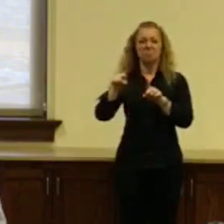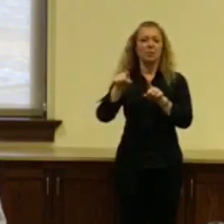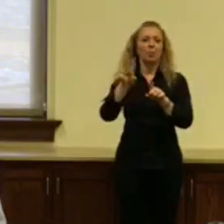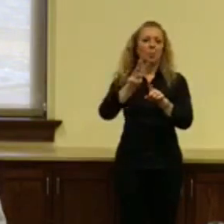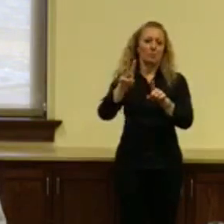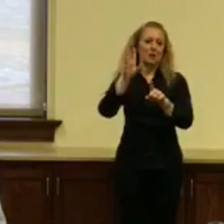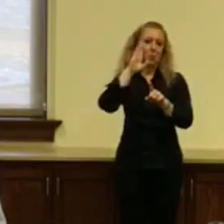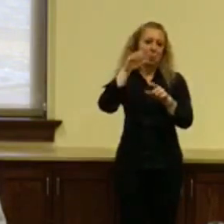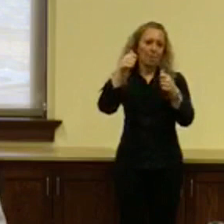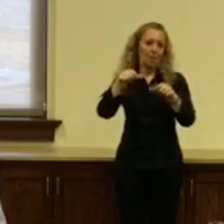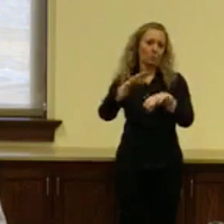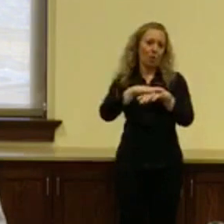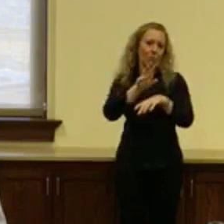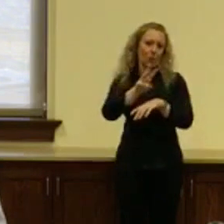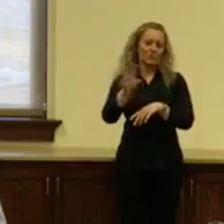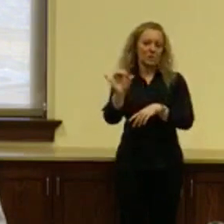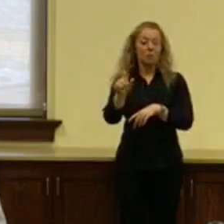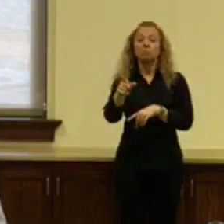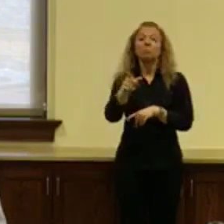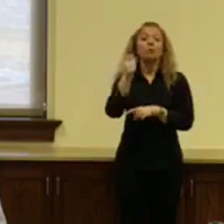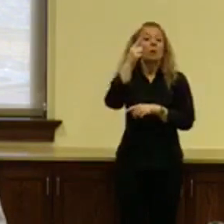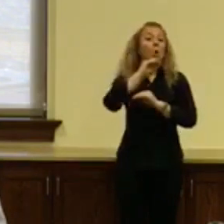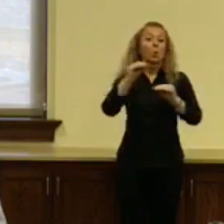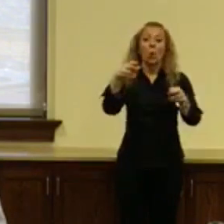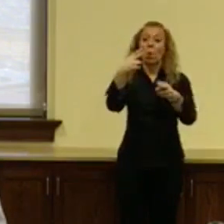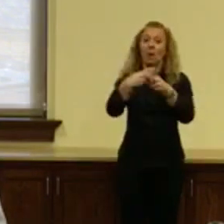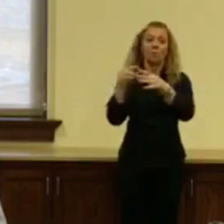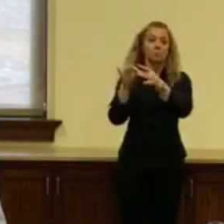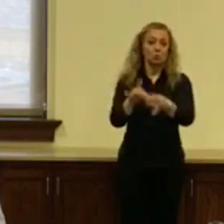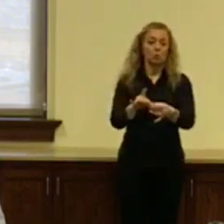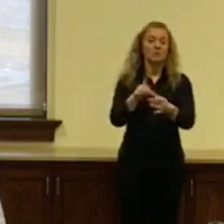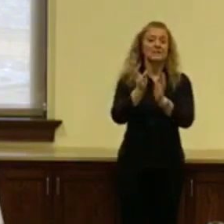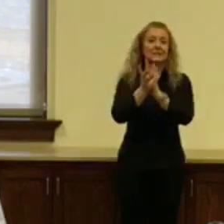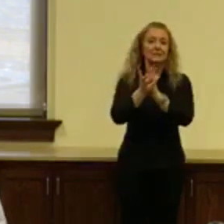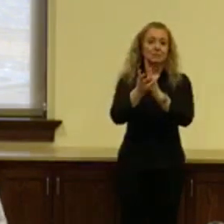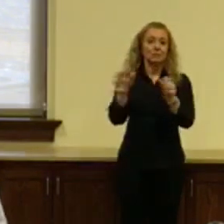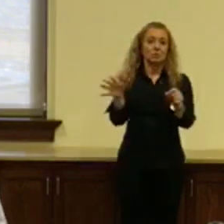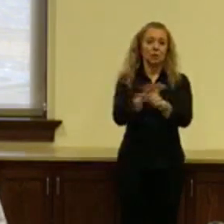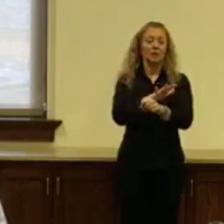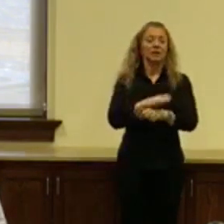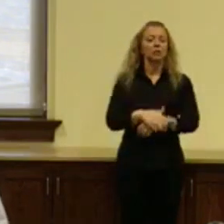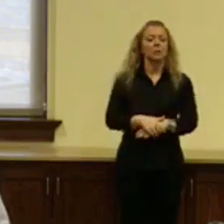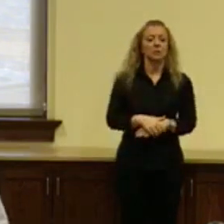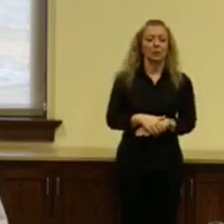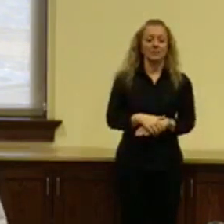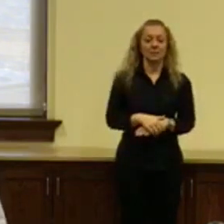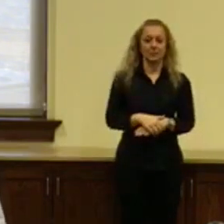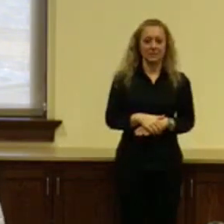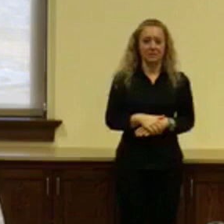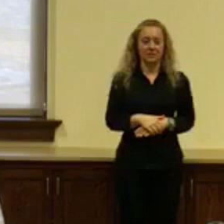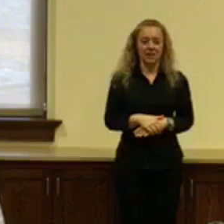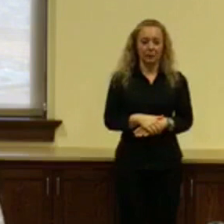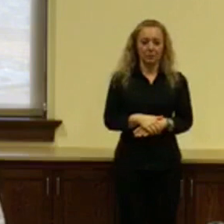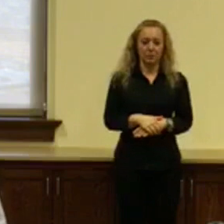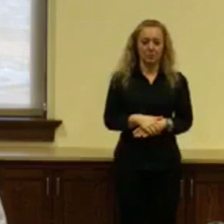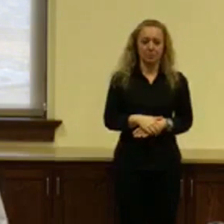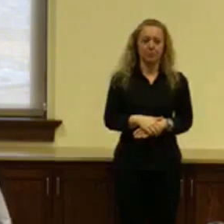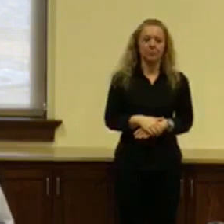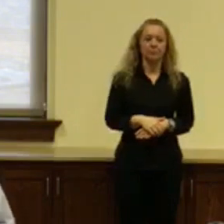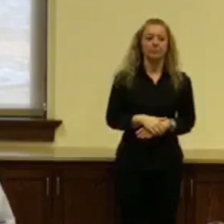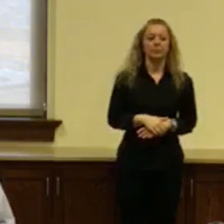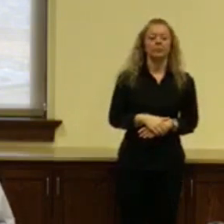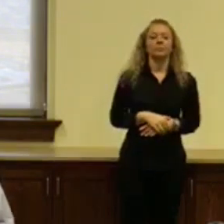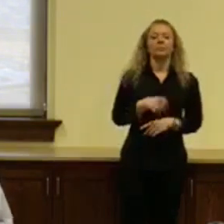It's anonymous and it takes about 6 minutes to complete. And with that, we'll take questions. Thank you. Can you repeat the website, please, for the sign language